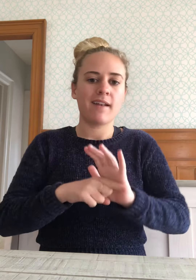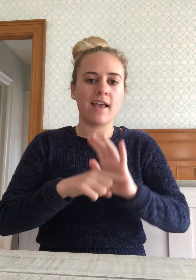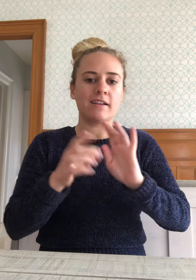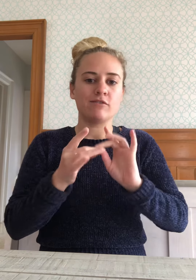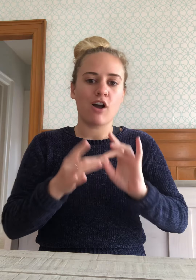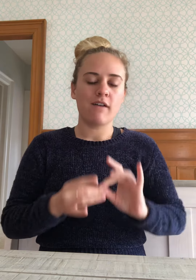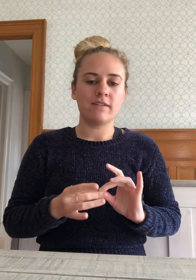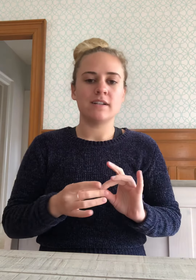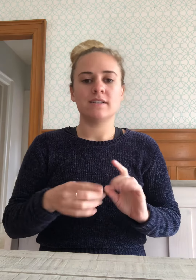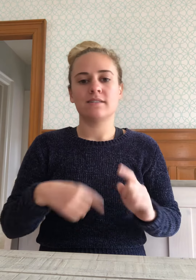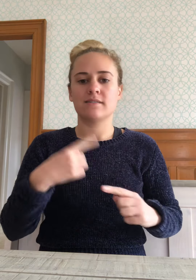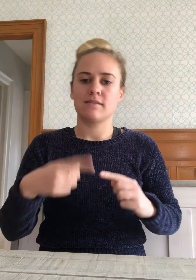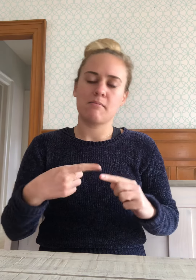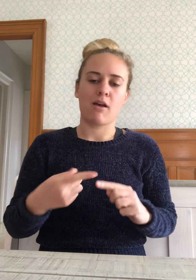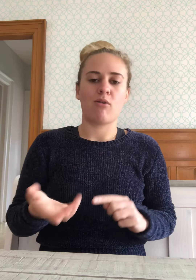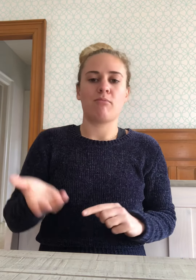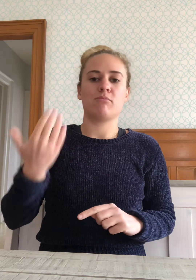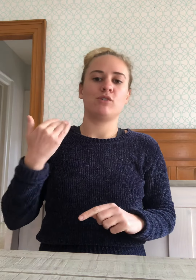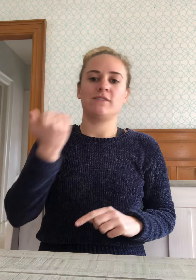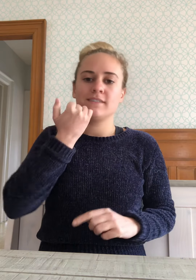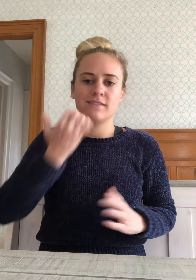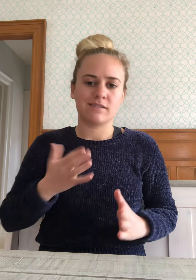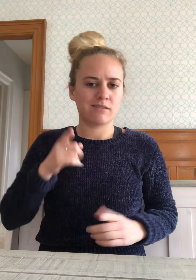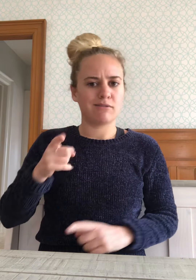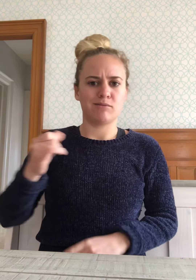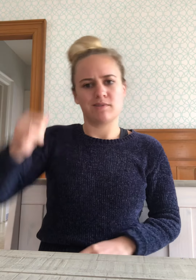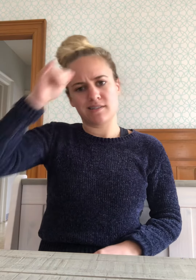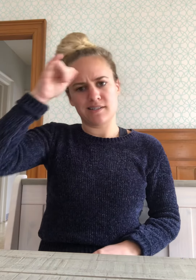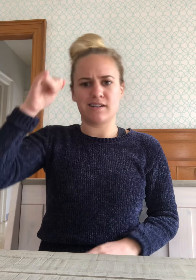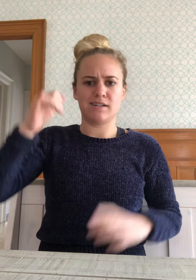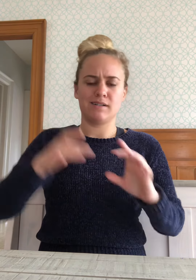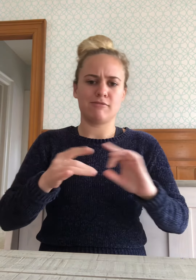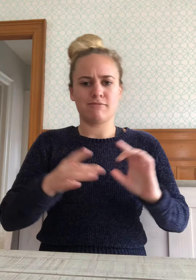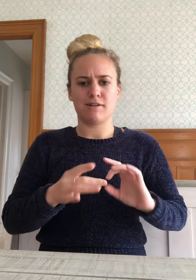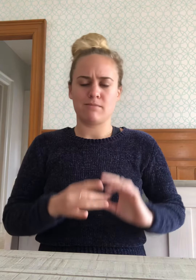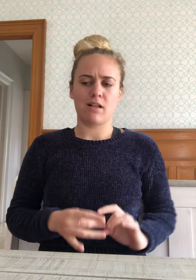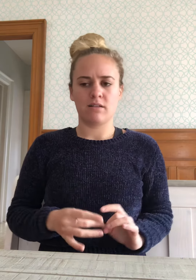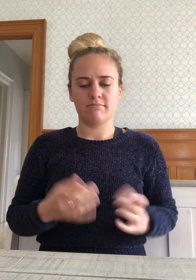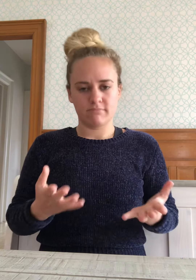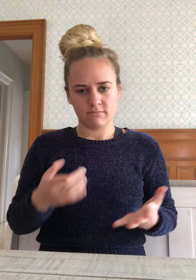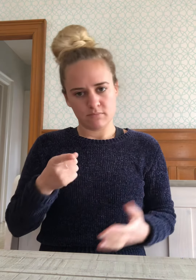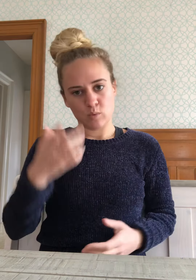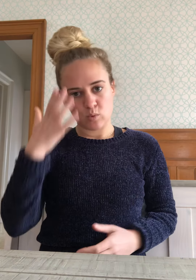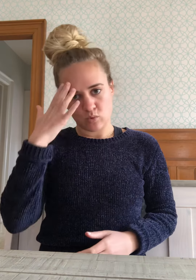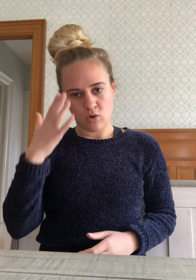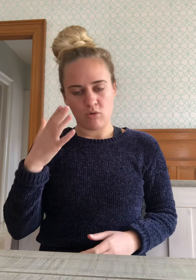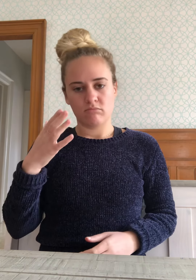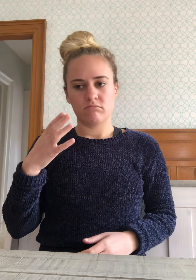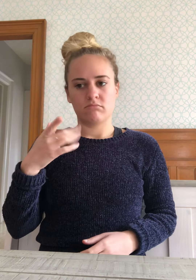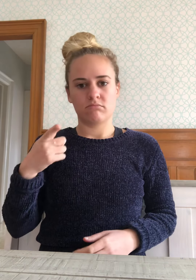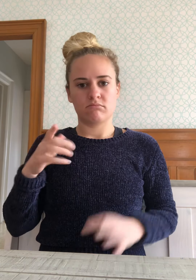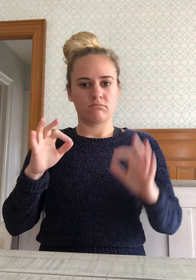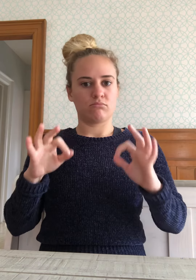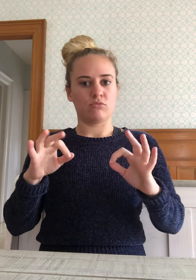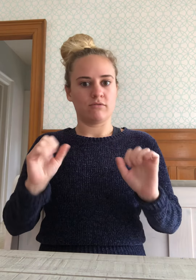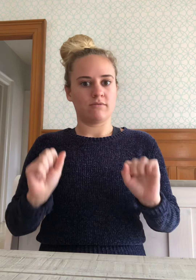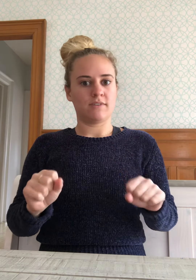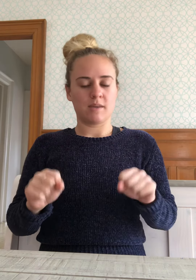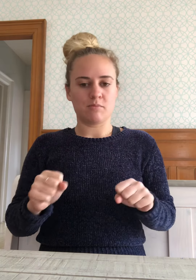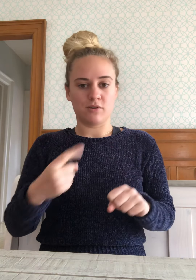who was an idiot or whatever, they say something like that, then you know that they're perfectly capable of saying it about you as well,